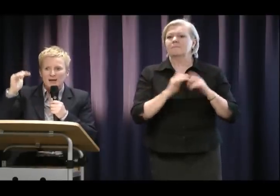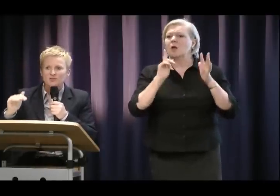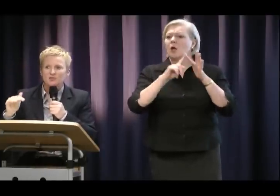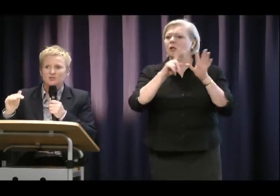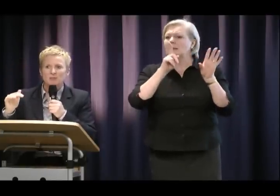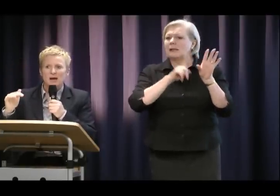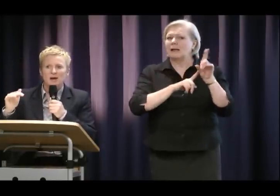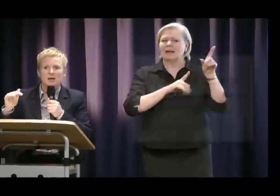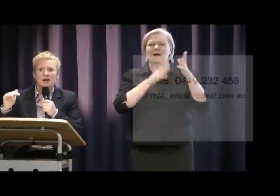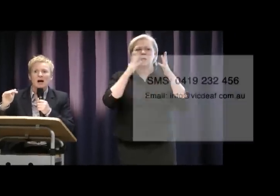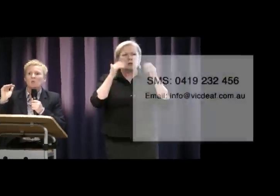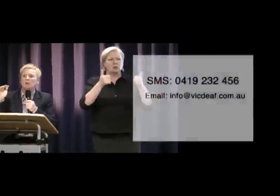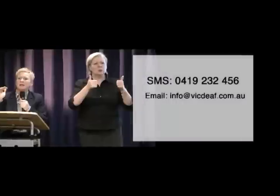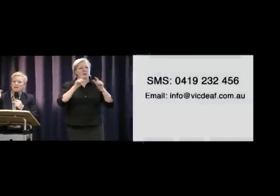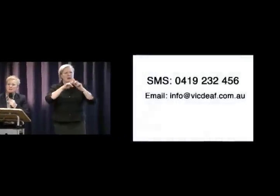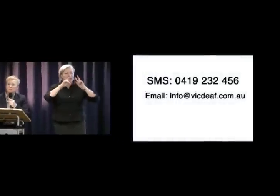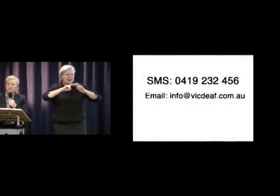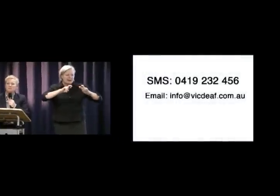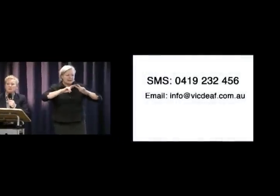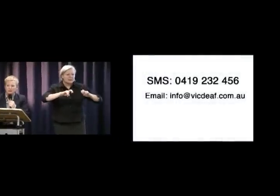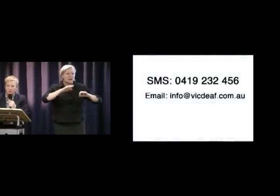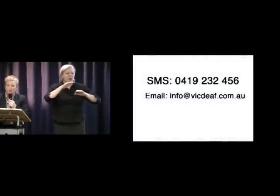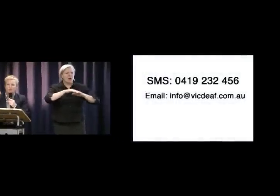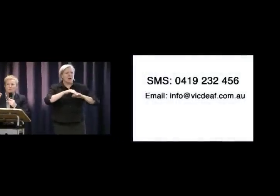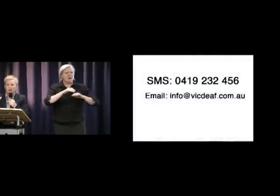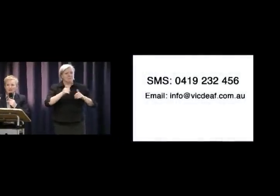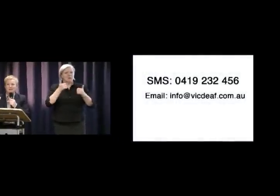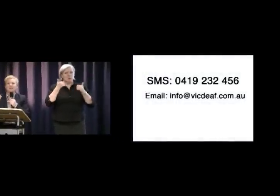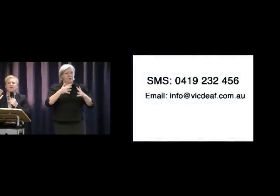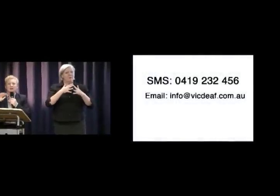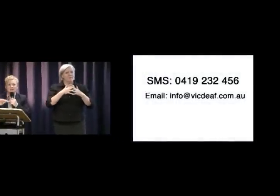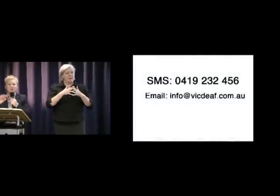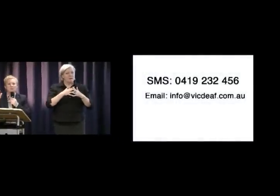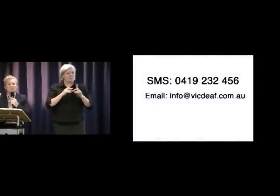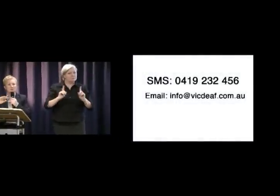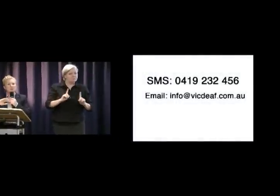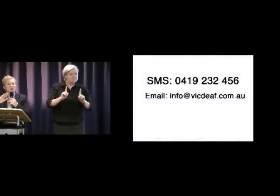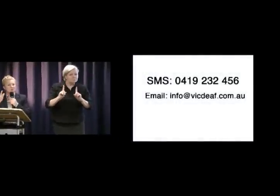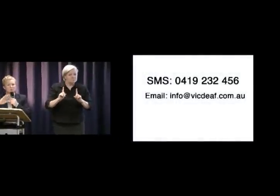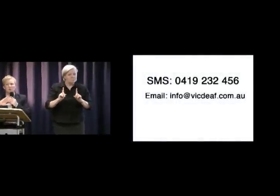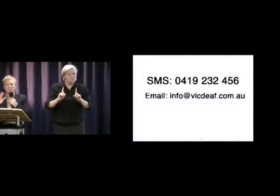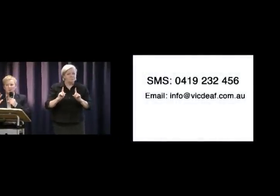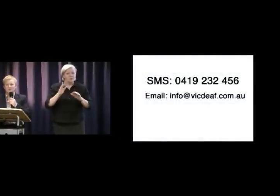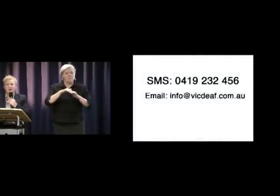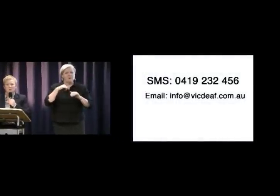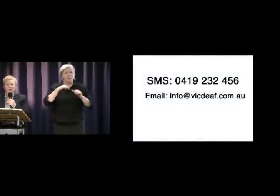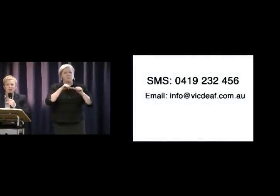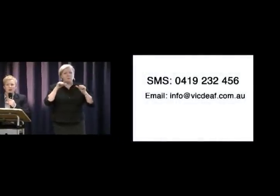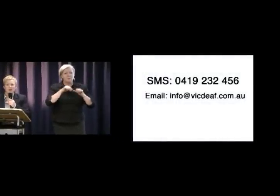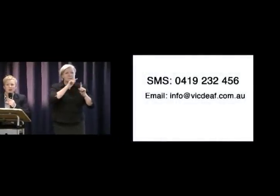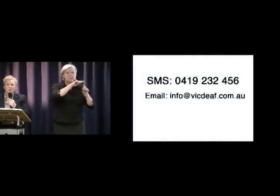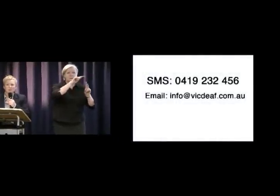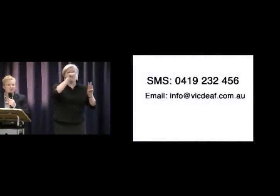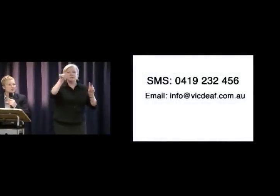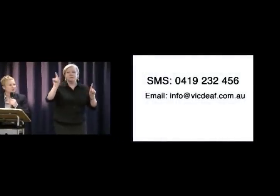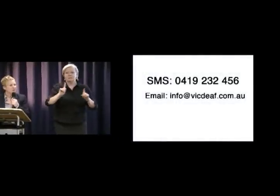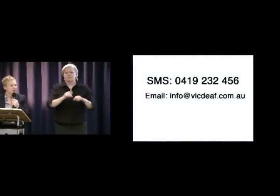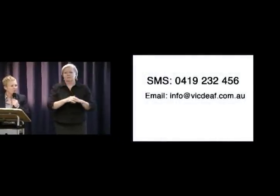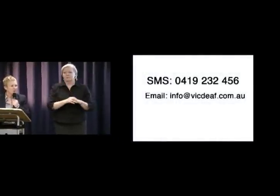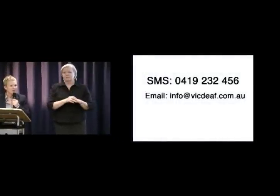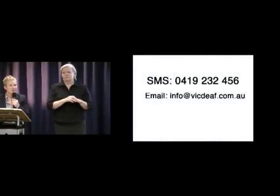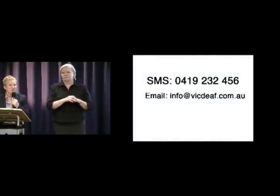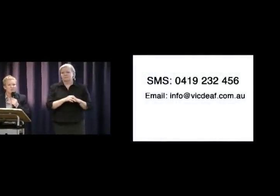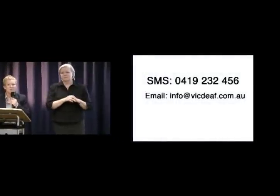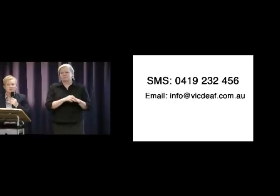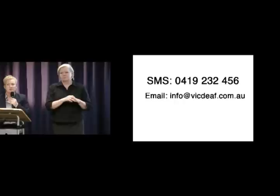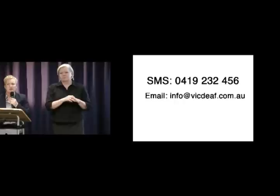good analysis about, are we getting the best value for money in terms of the types of properties that we're leasing for